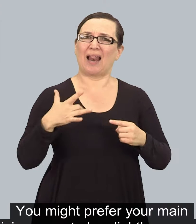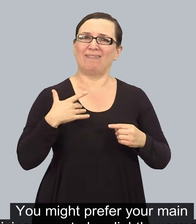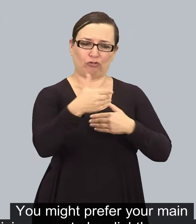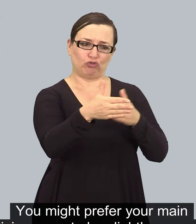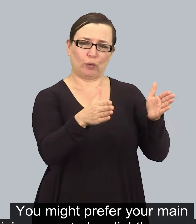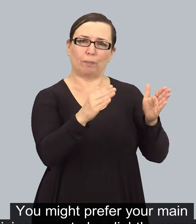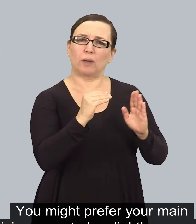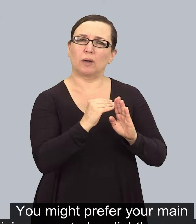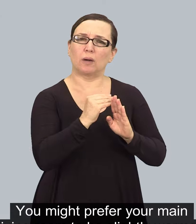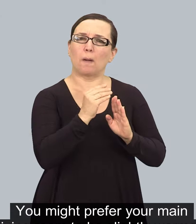room to be slightly warmer.